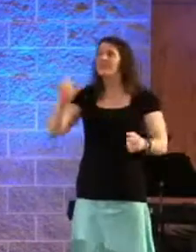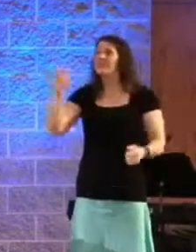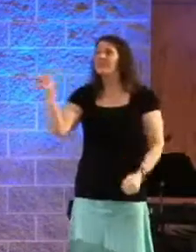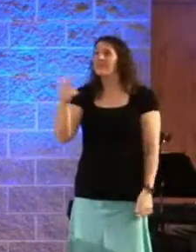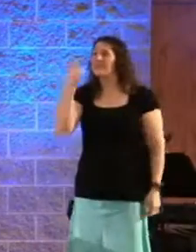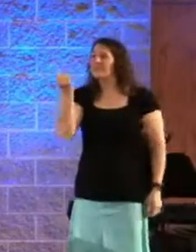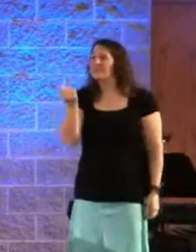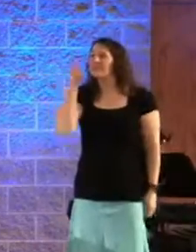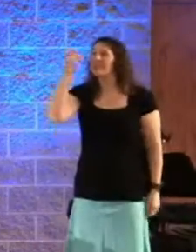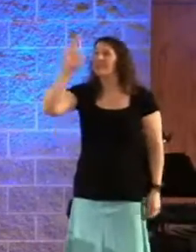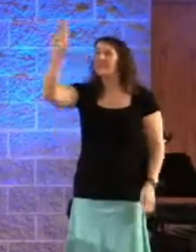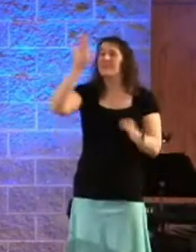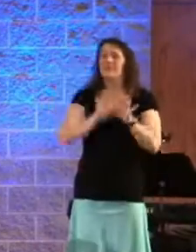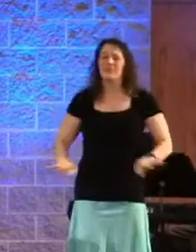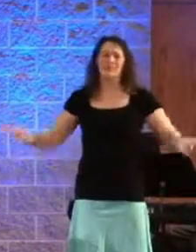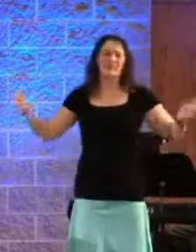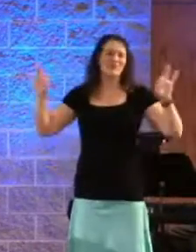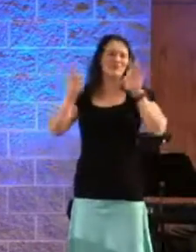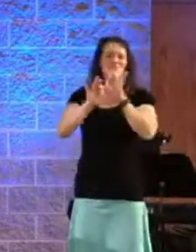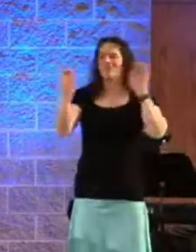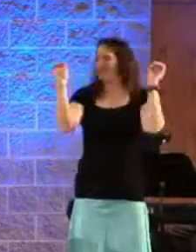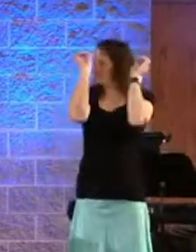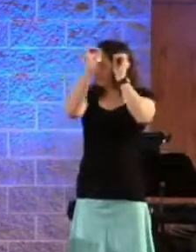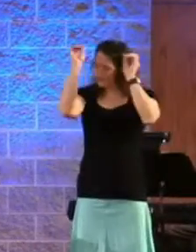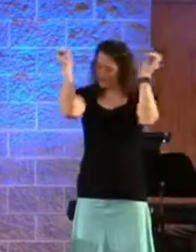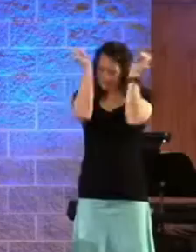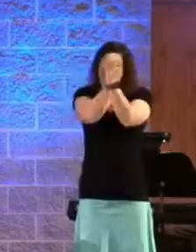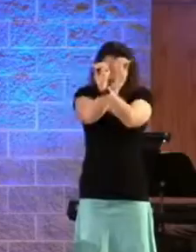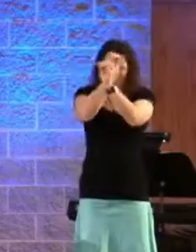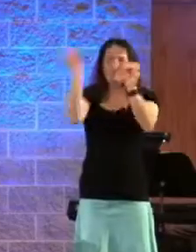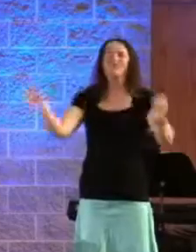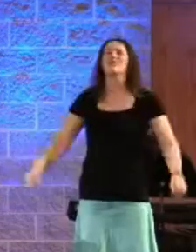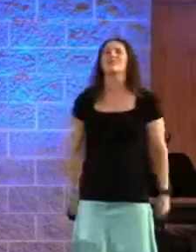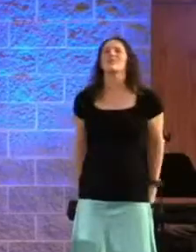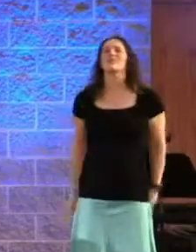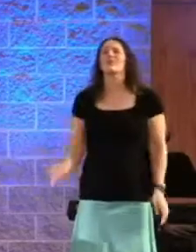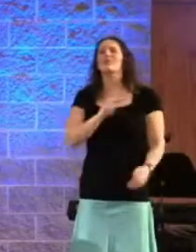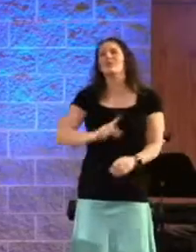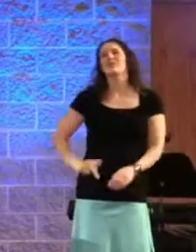the universe, to you be the glory.